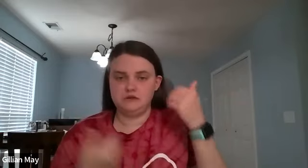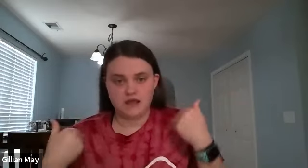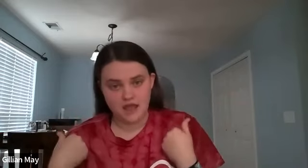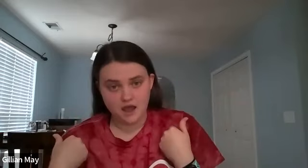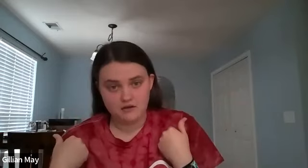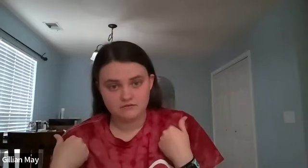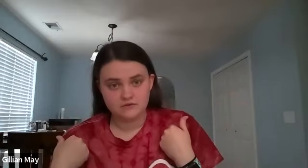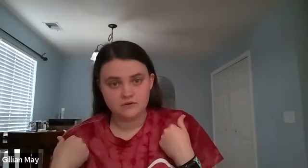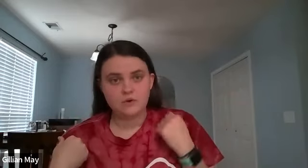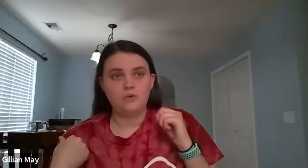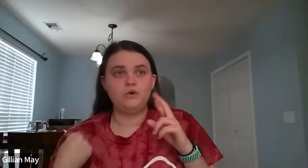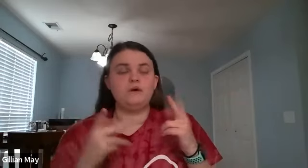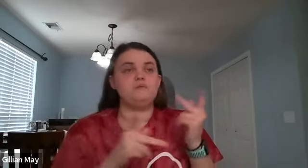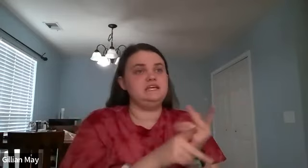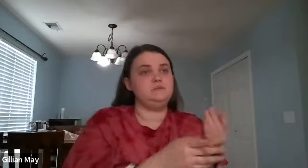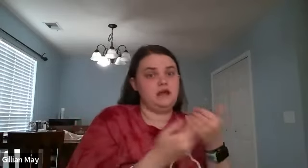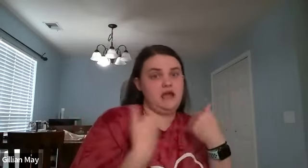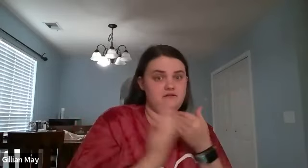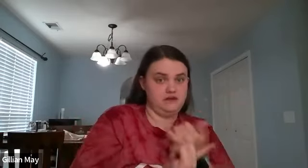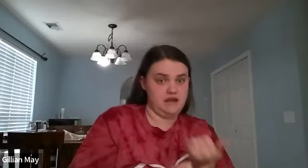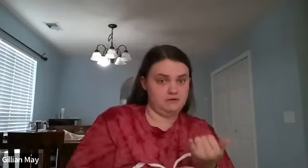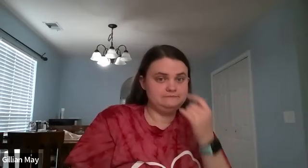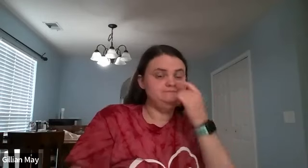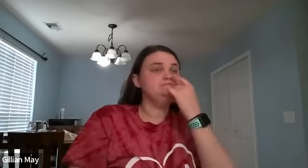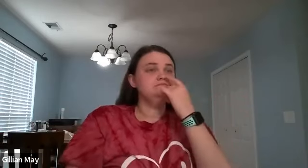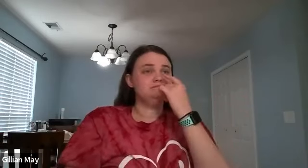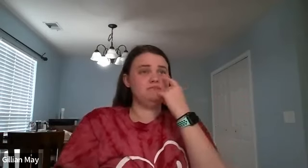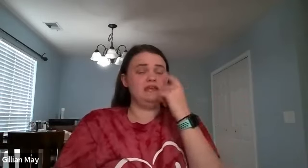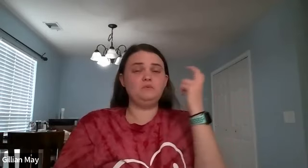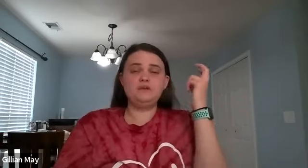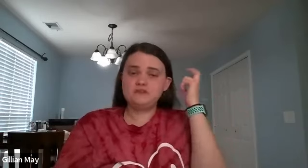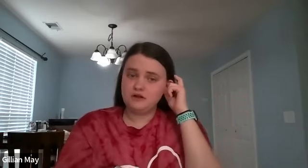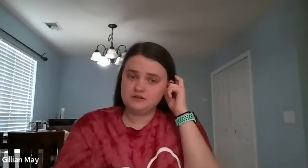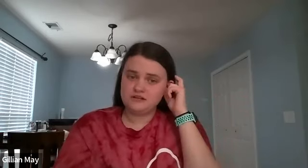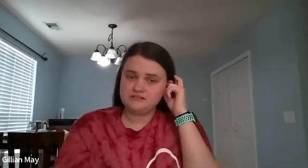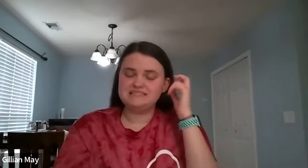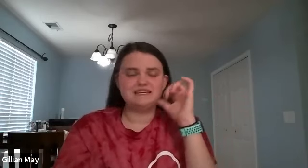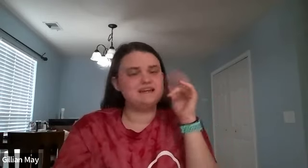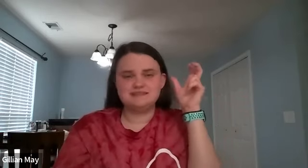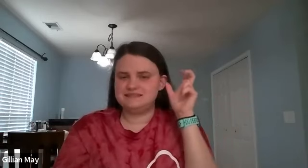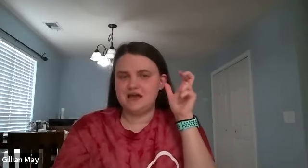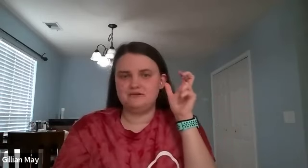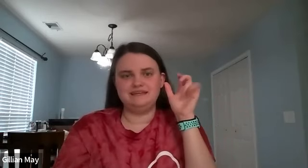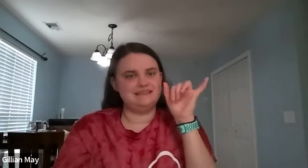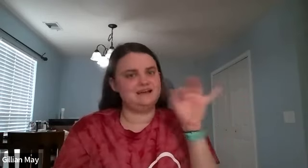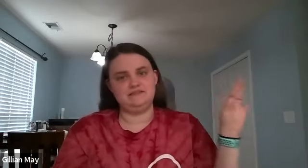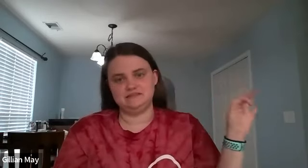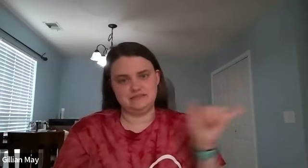I have, or do I want to keep what I have now? And with the cochlears, it does not sound exactly the